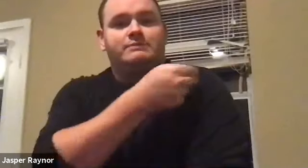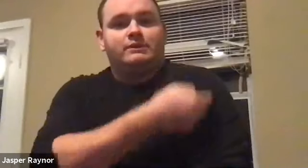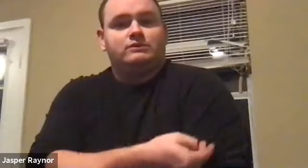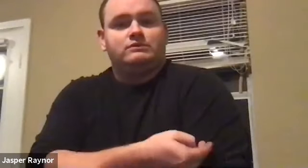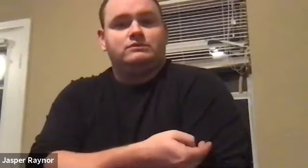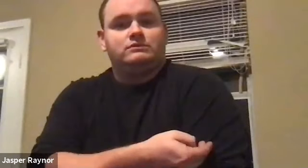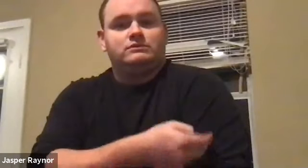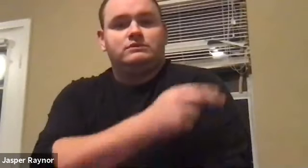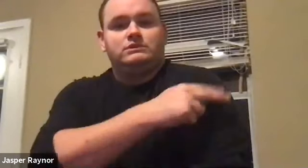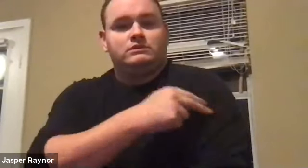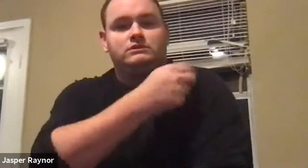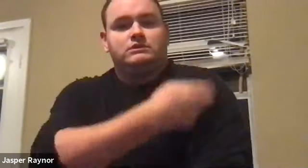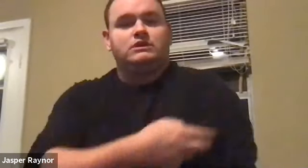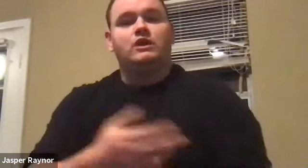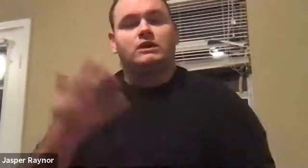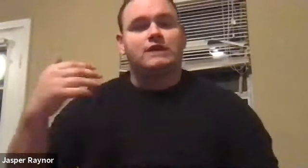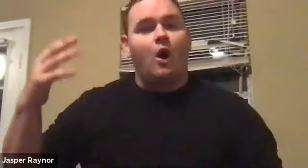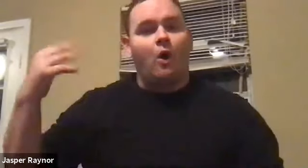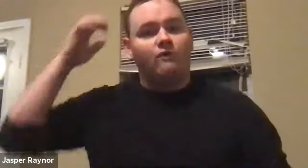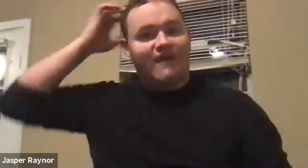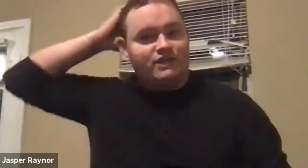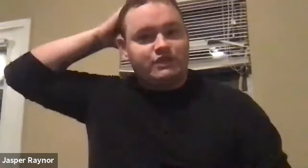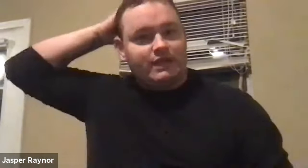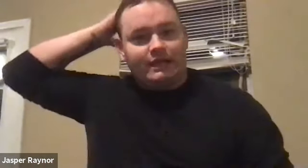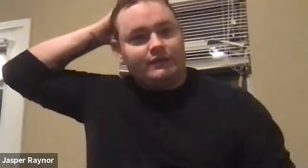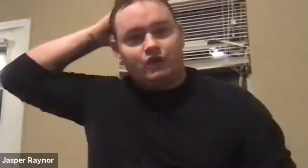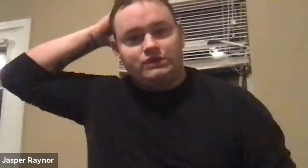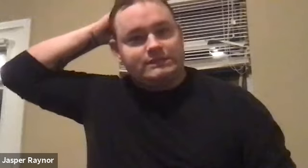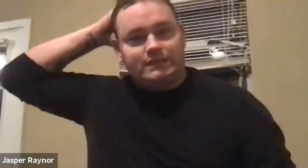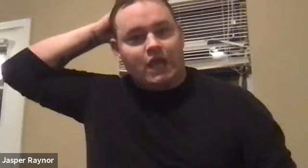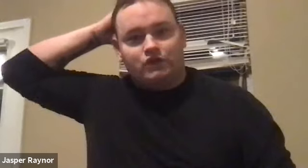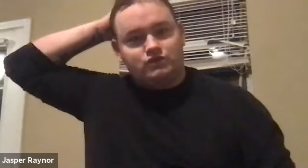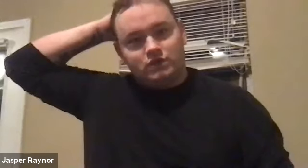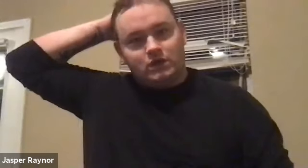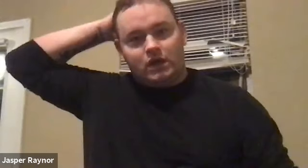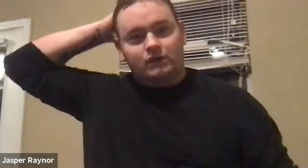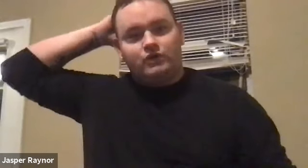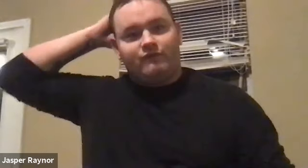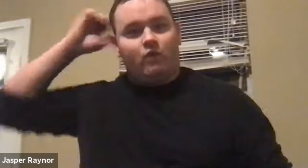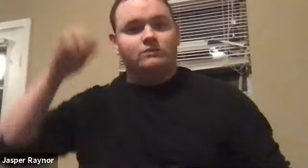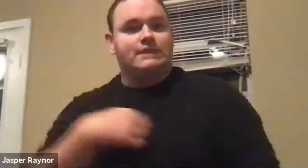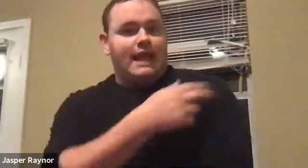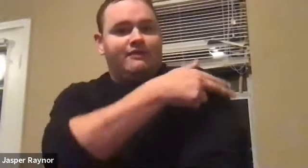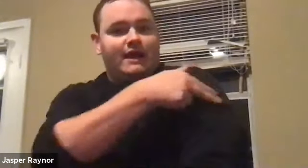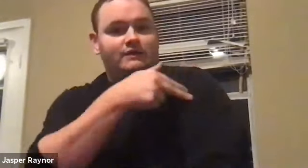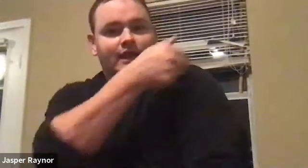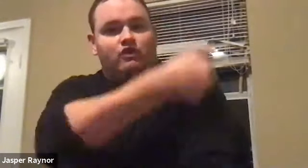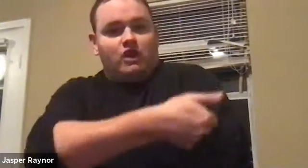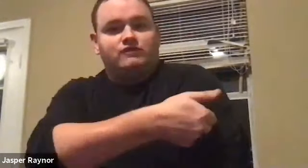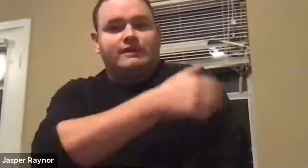Hospital. Kind of like in the old You know, because the nursery. old fashioned like nurses and doctors They had the uniforms, crosses they and have that everything? that cross right there